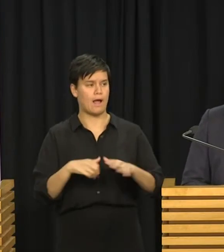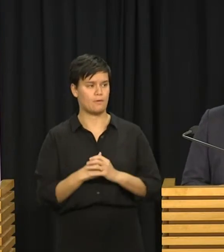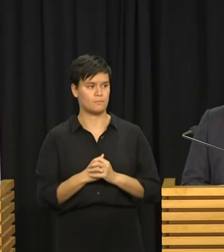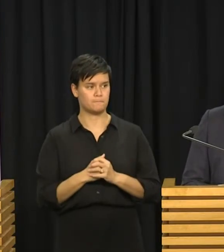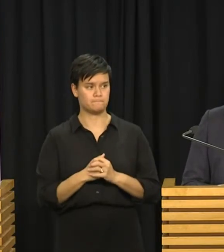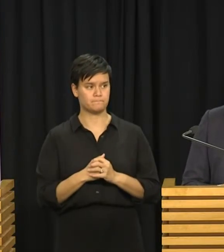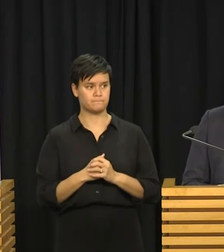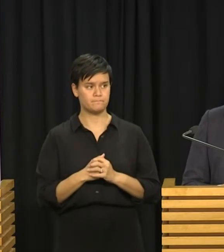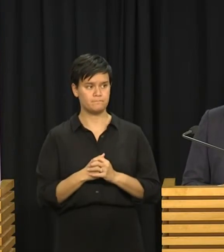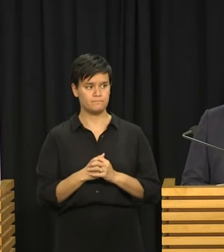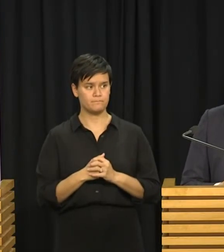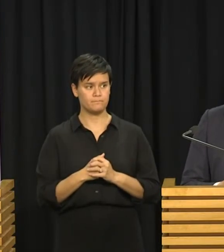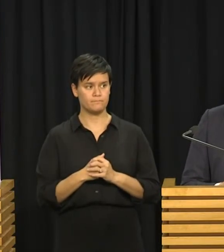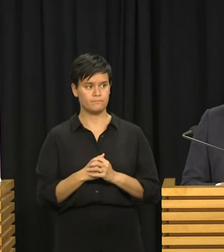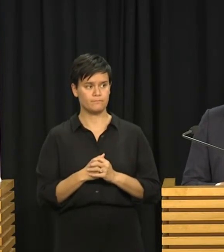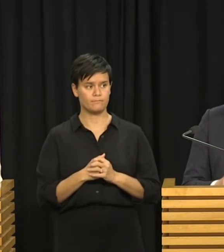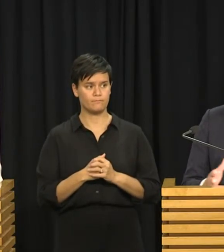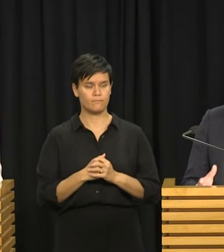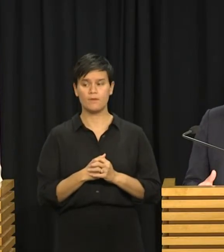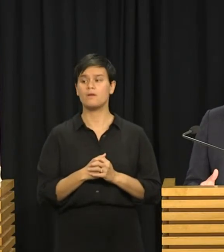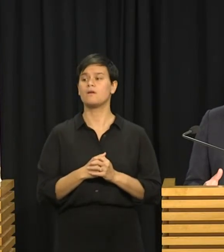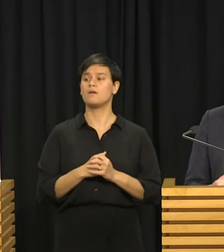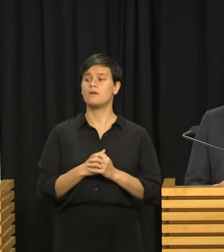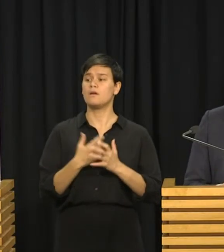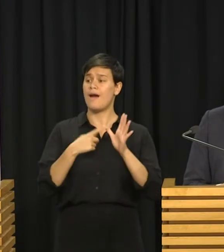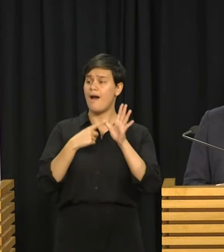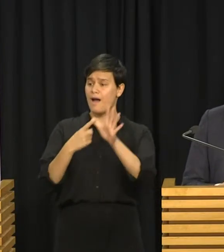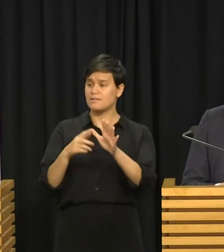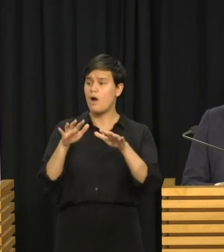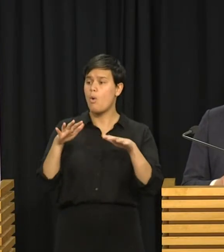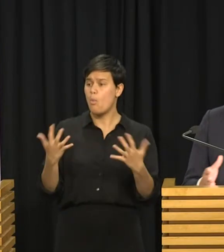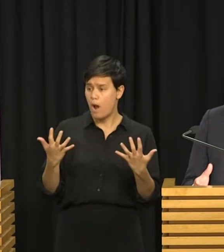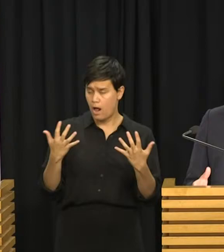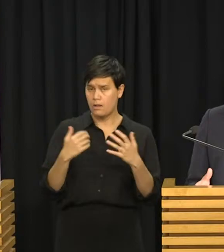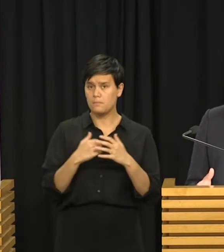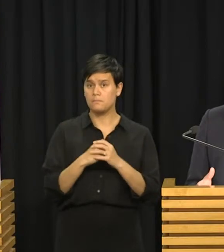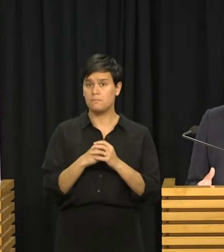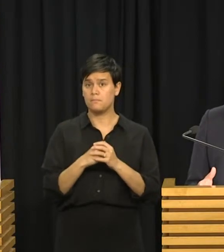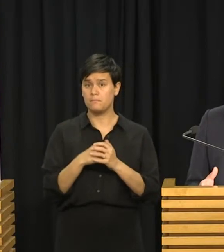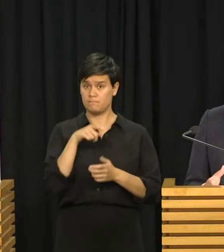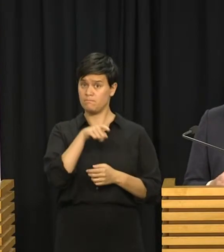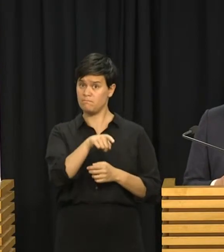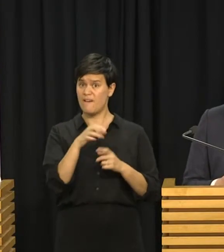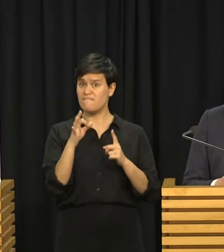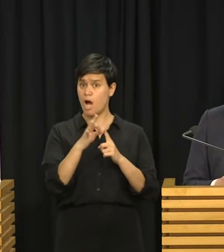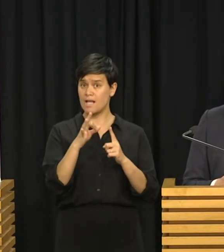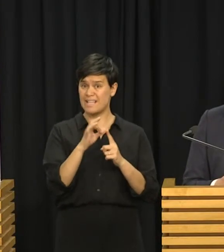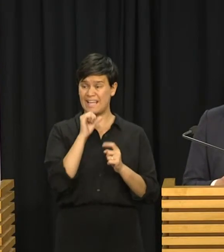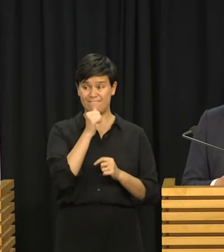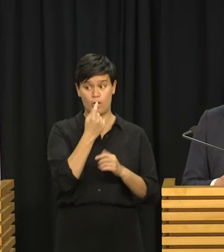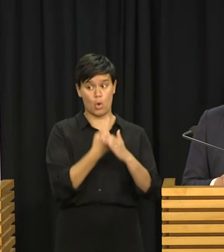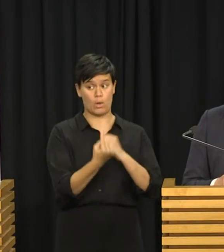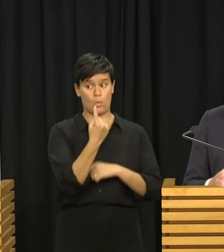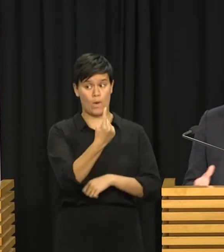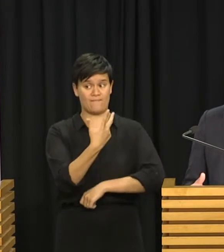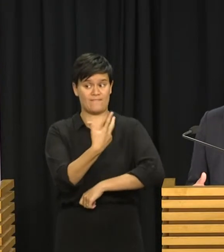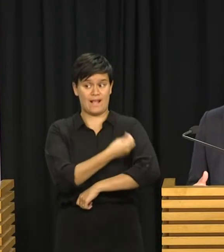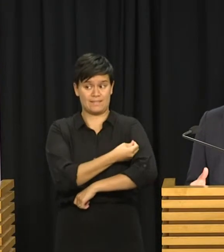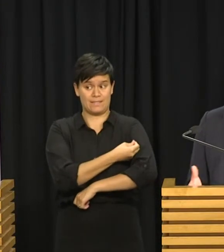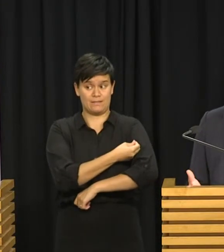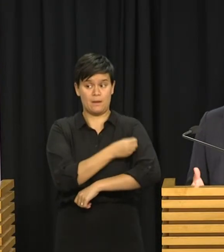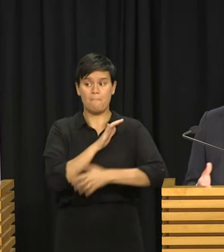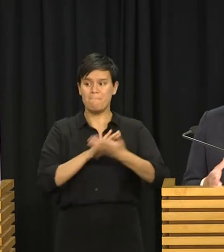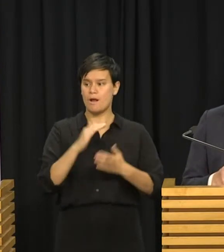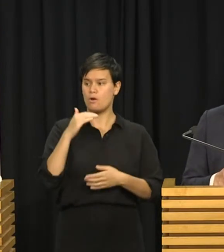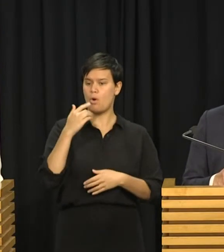is that there is actually quite a bit of efficiency that can be gained through only dealing with one vaccine. You only need one stock of